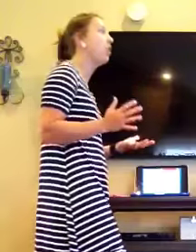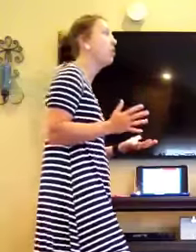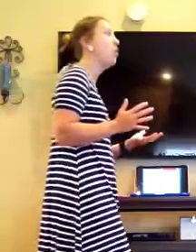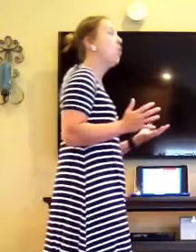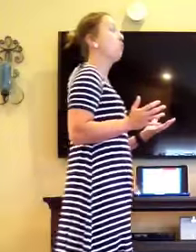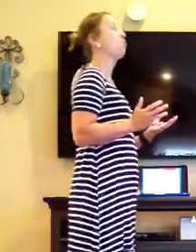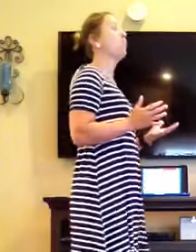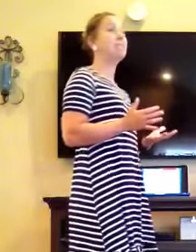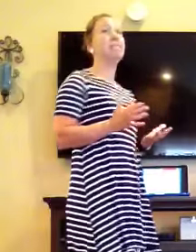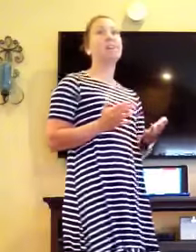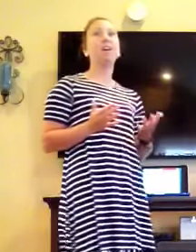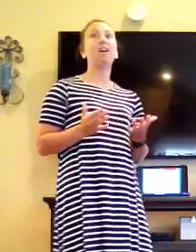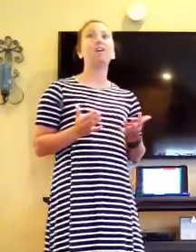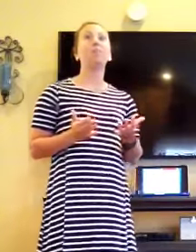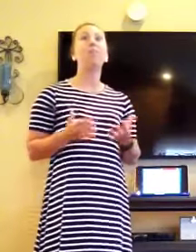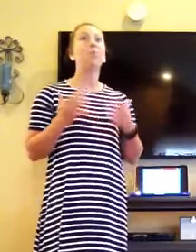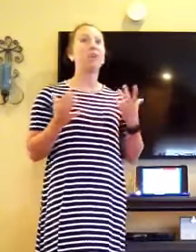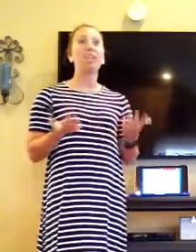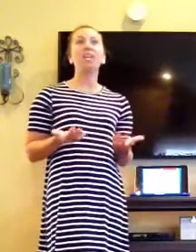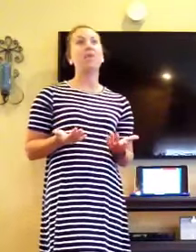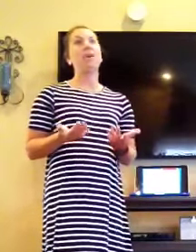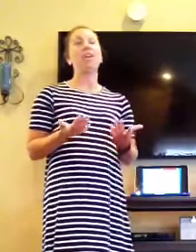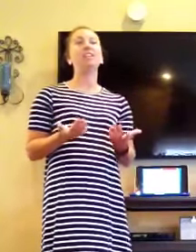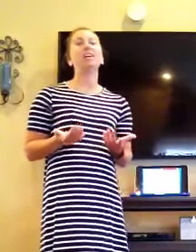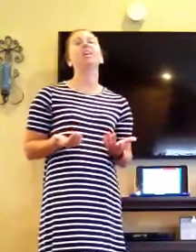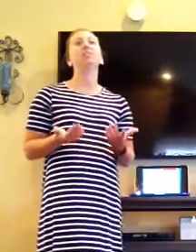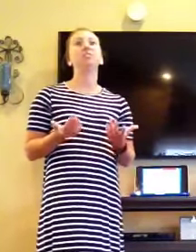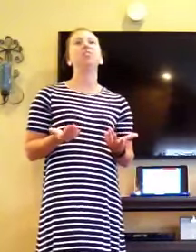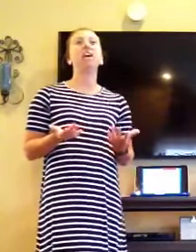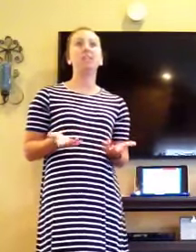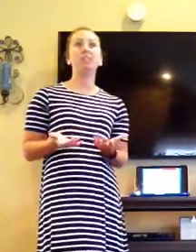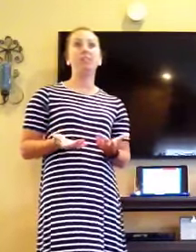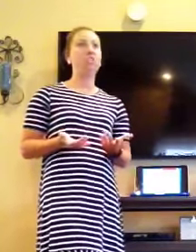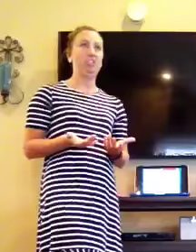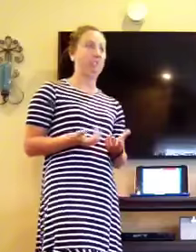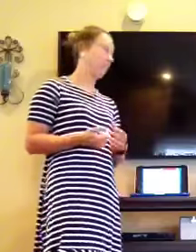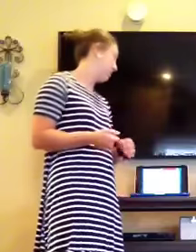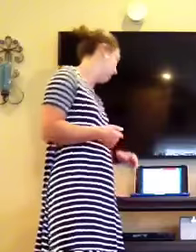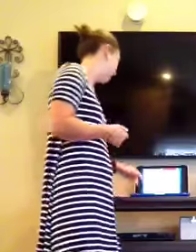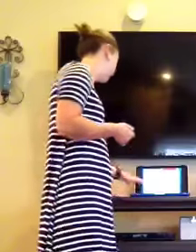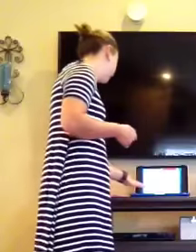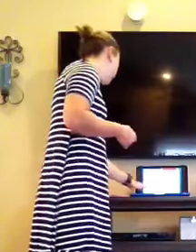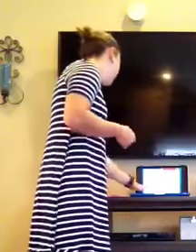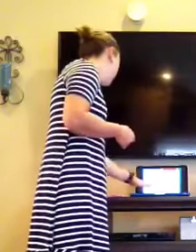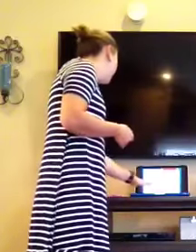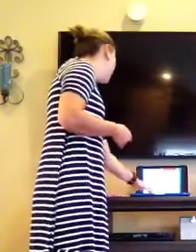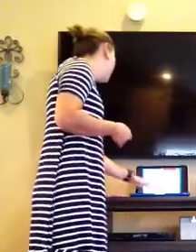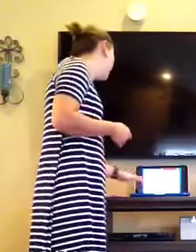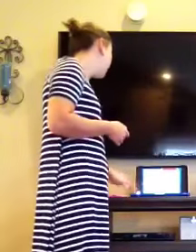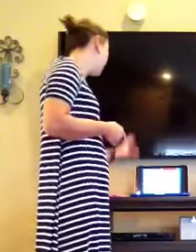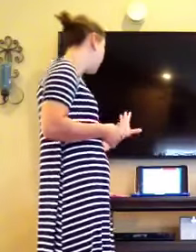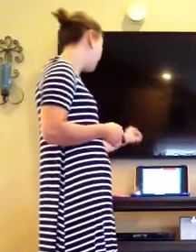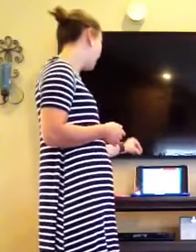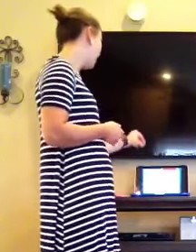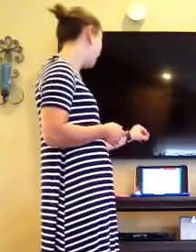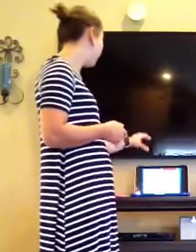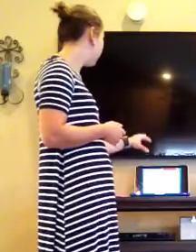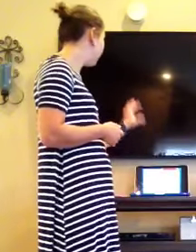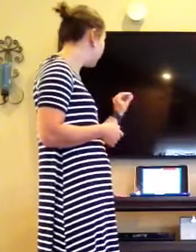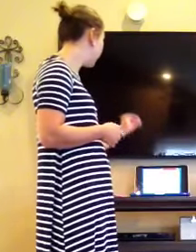all really wanting anyway, is student academic achievement. And then another